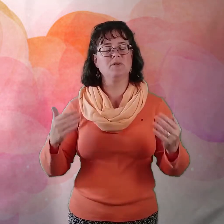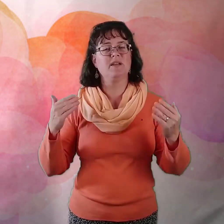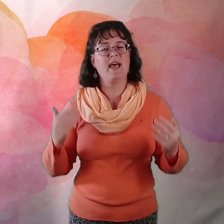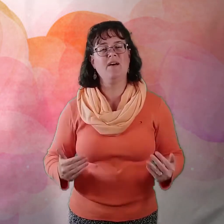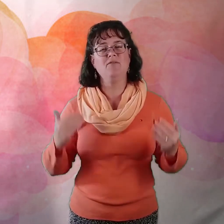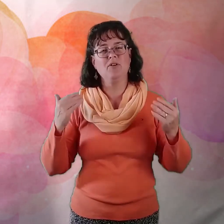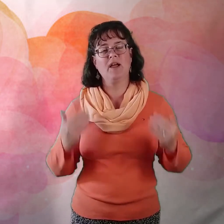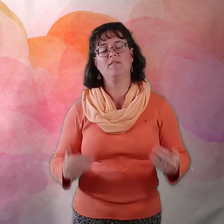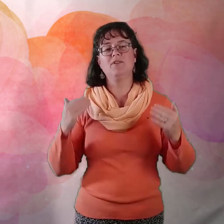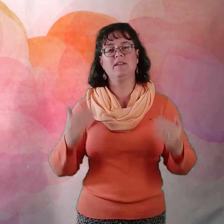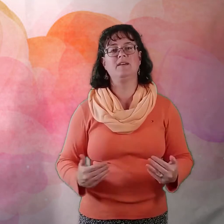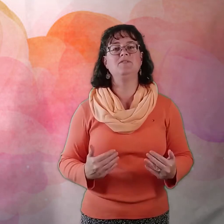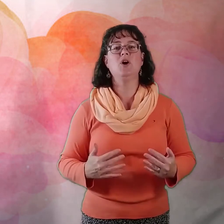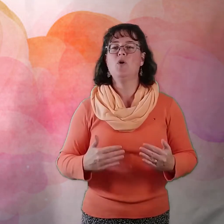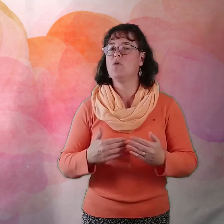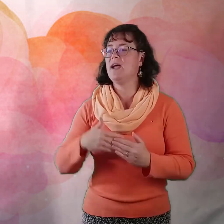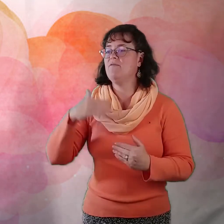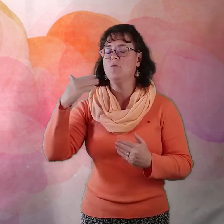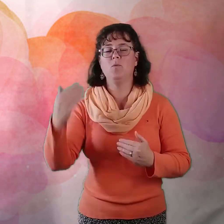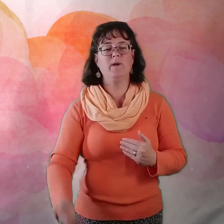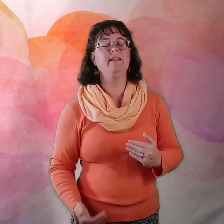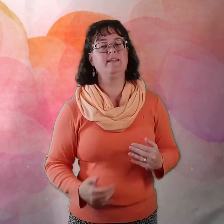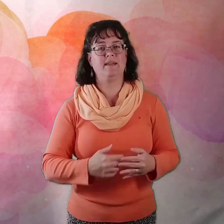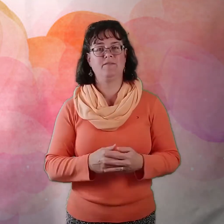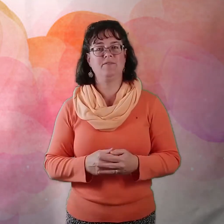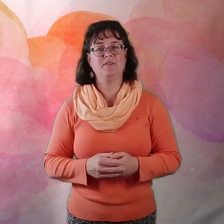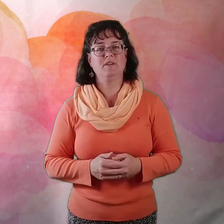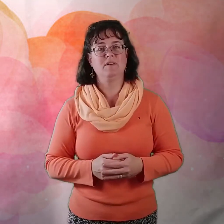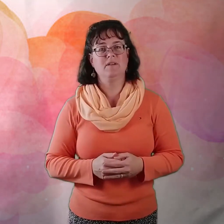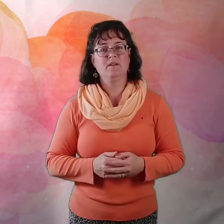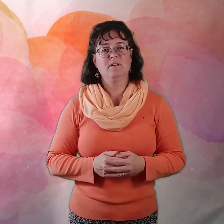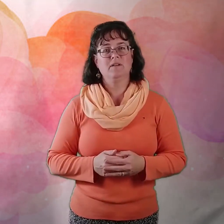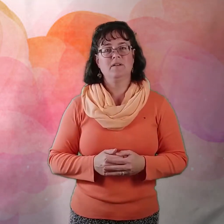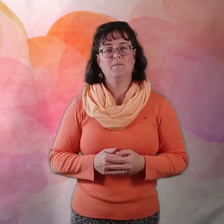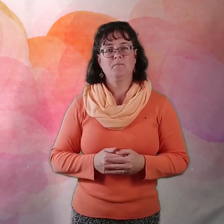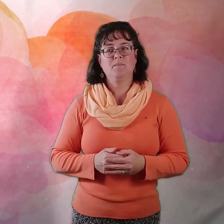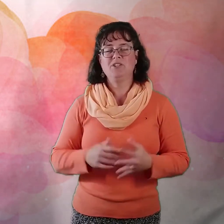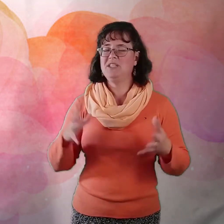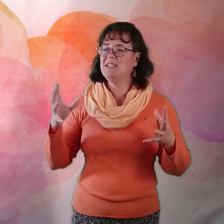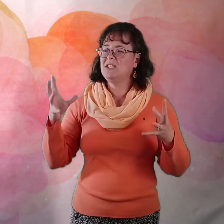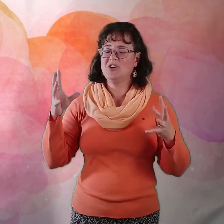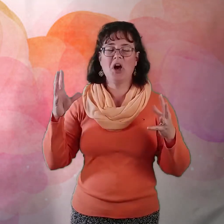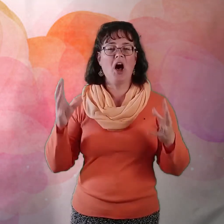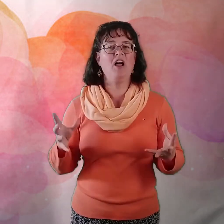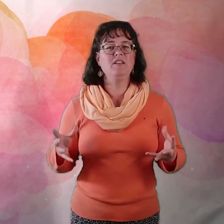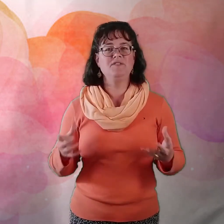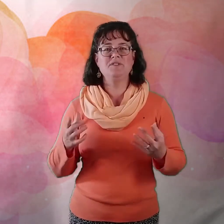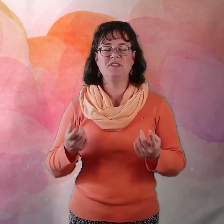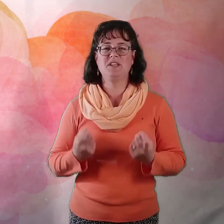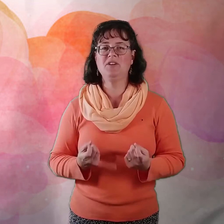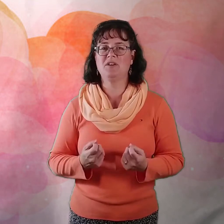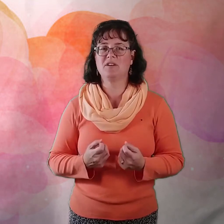who had ever lived or ever will live. Jesus took all of those sin